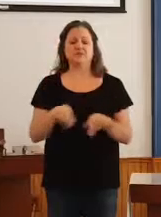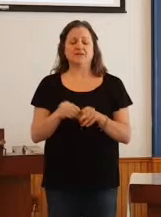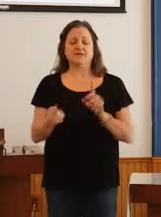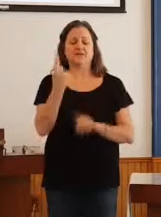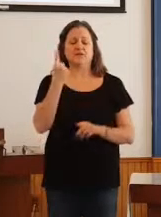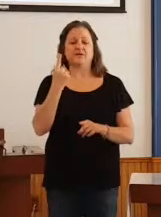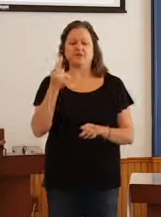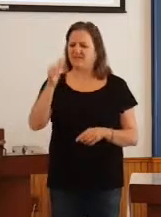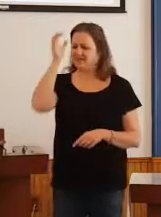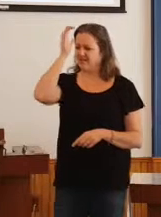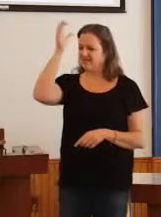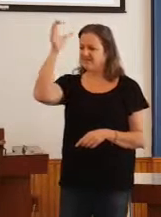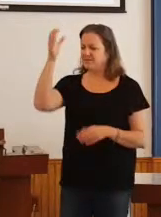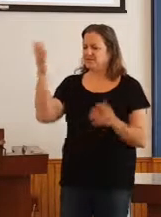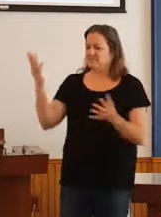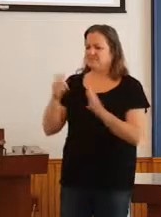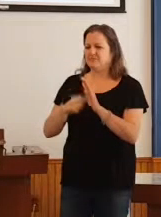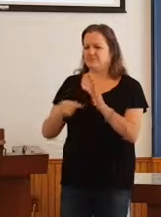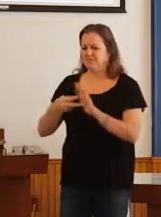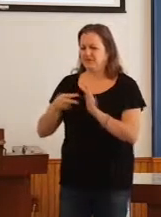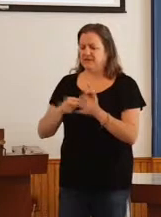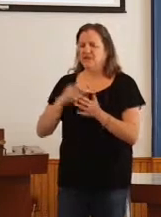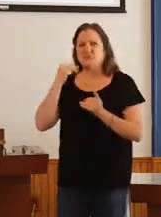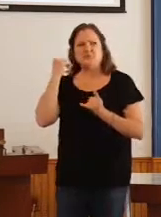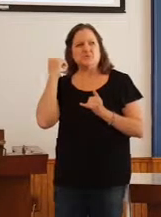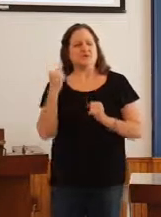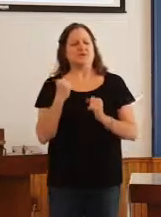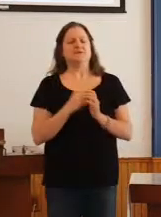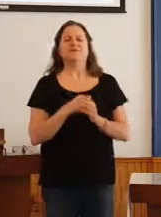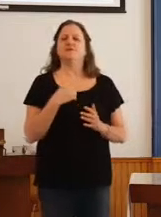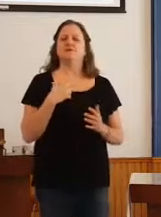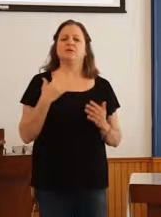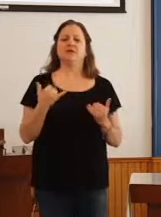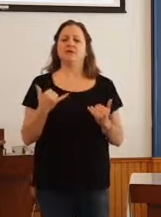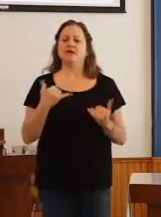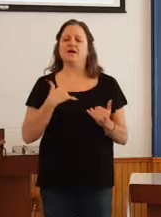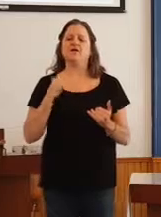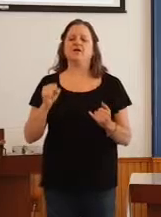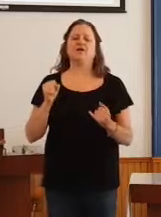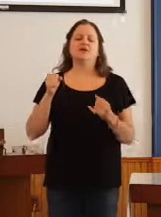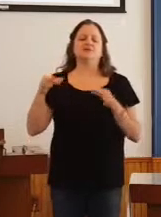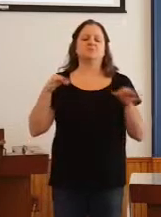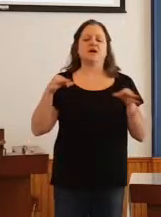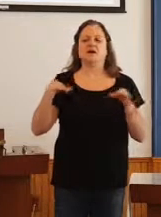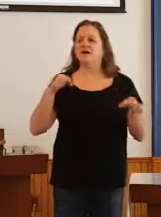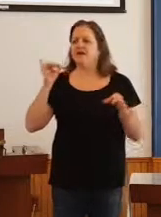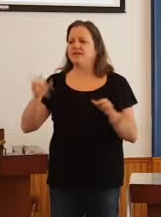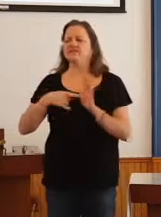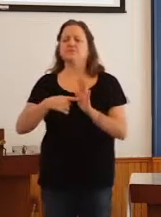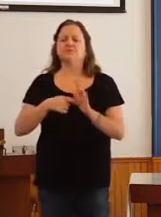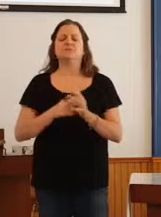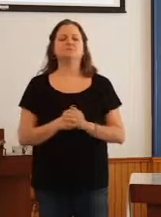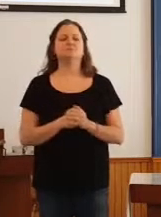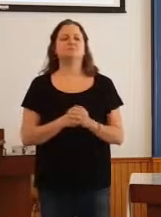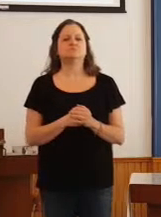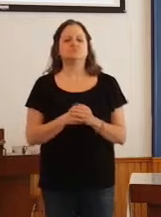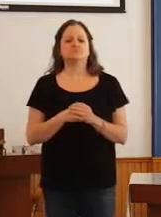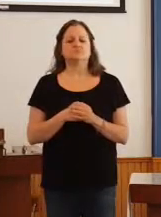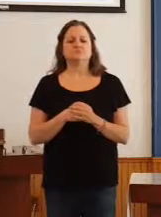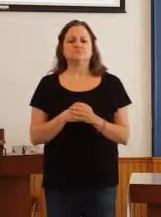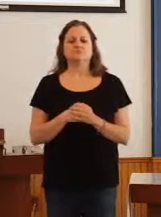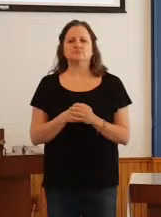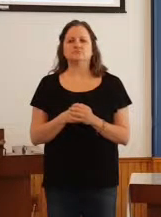concept to imagine, but here's an extremely oversimplified example. Envision a candle, if